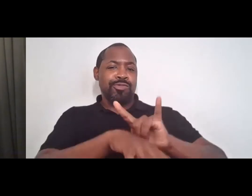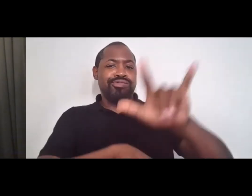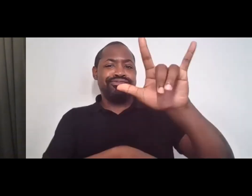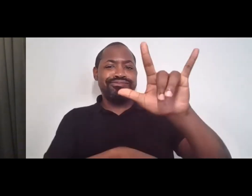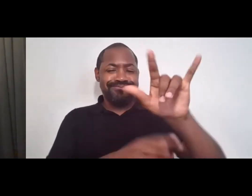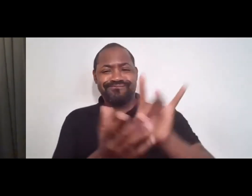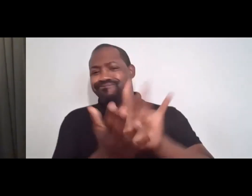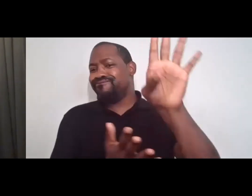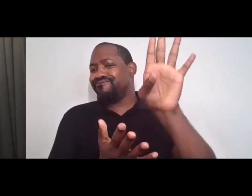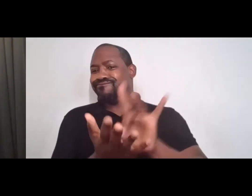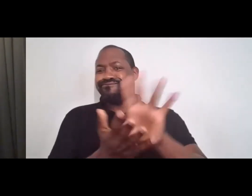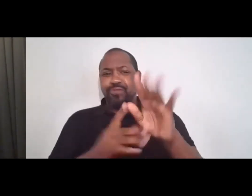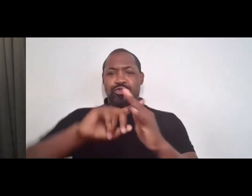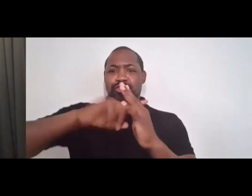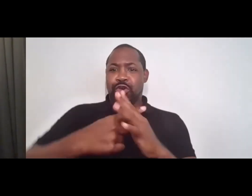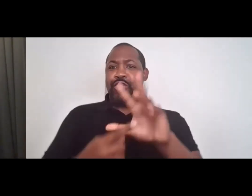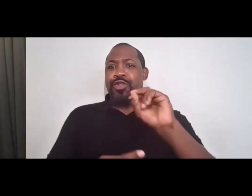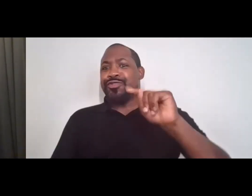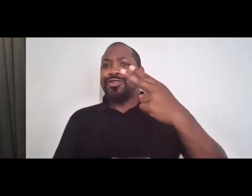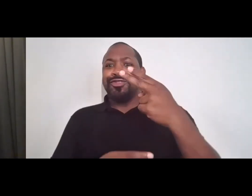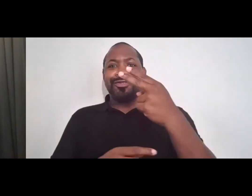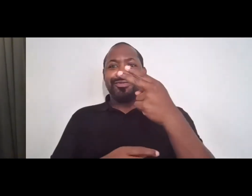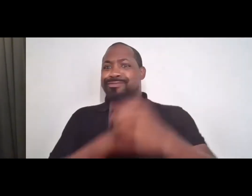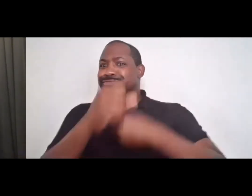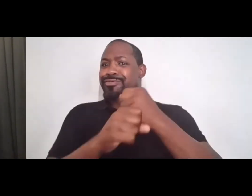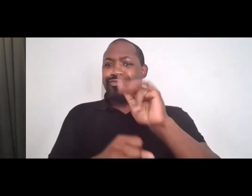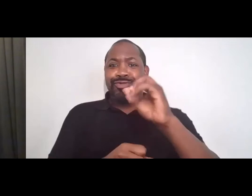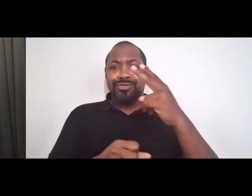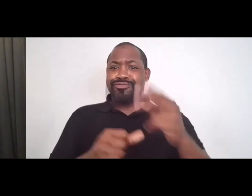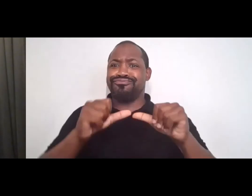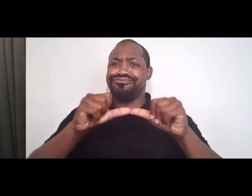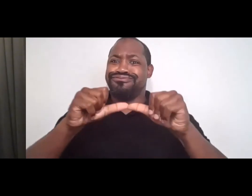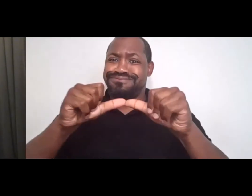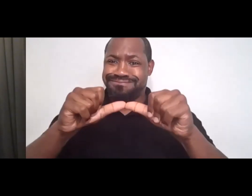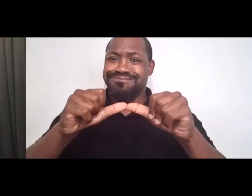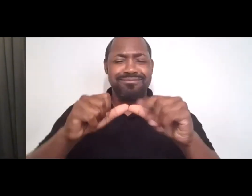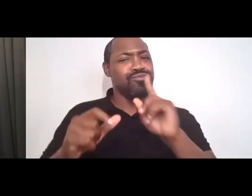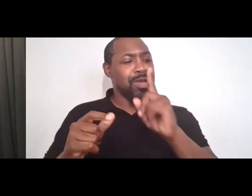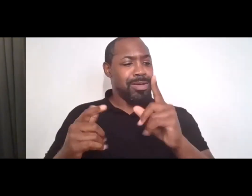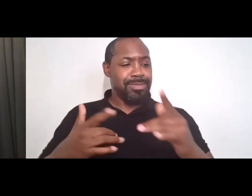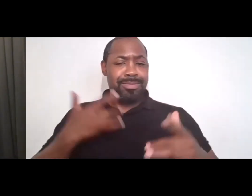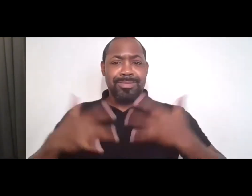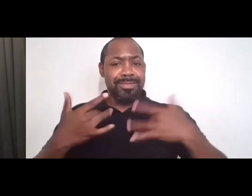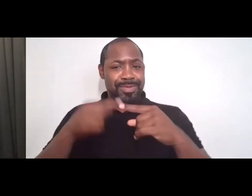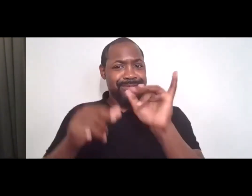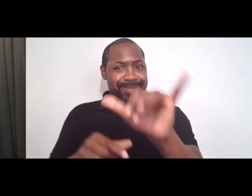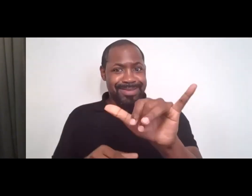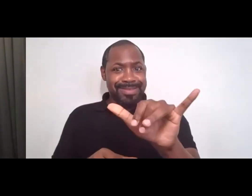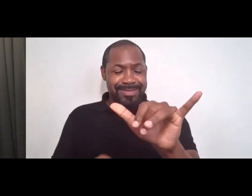we're also going to have this launch of a year-long celebration that starts in November, goes till October of